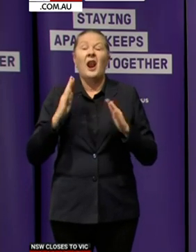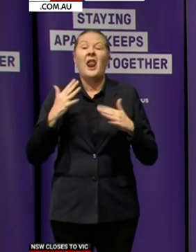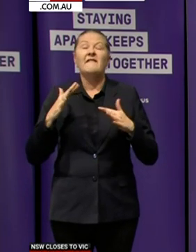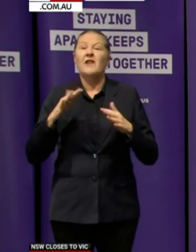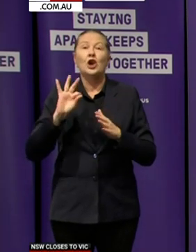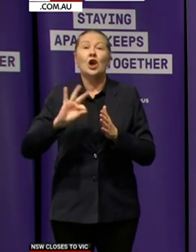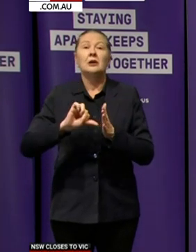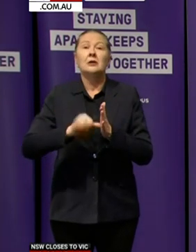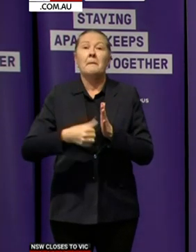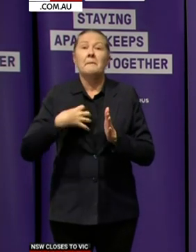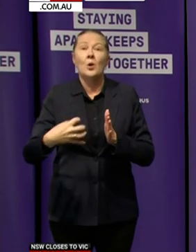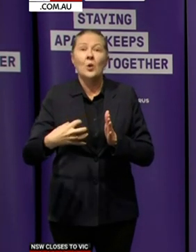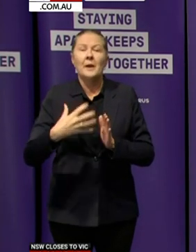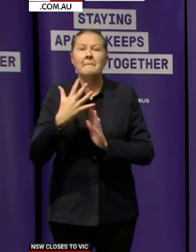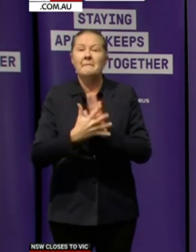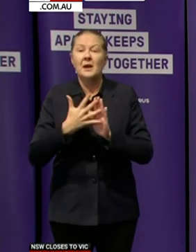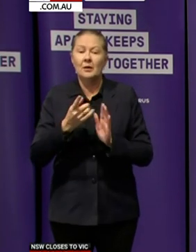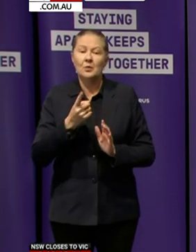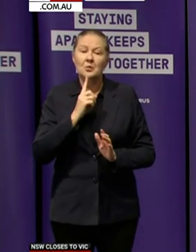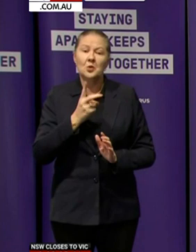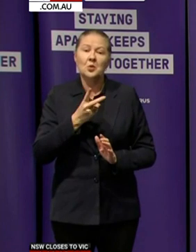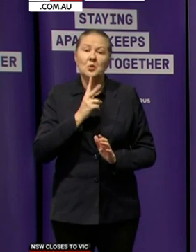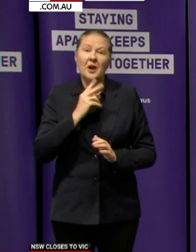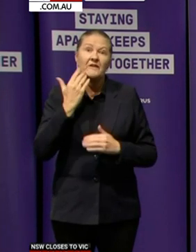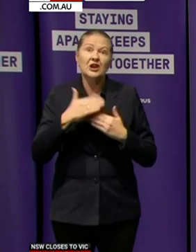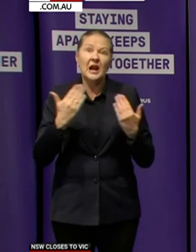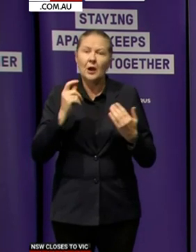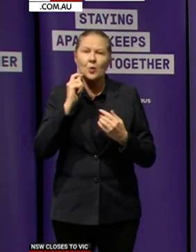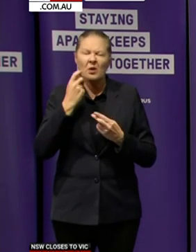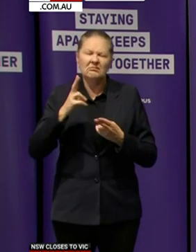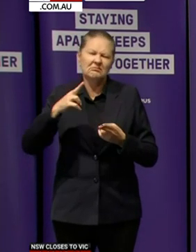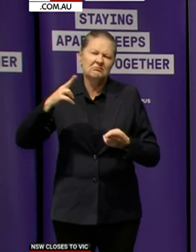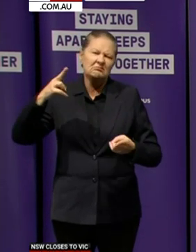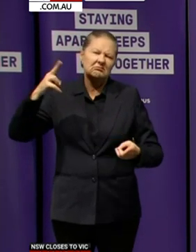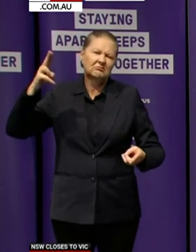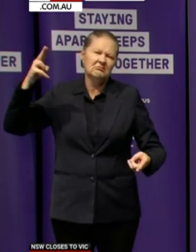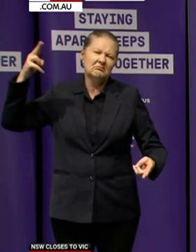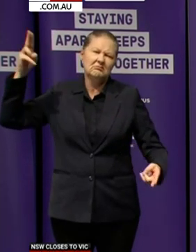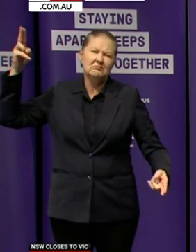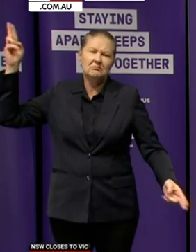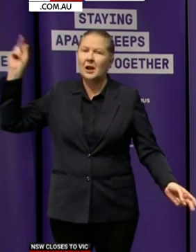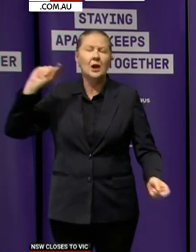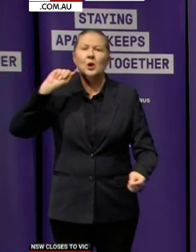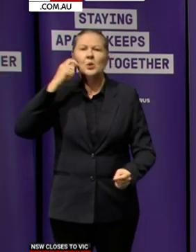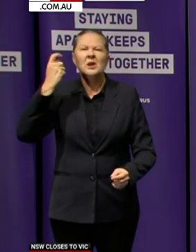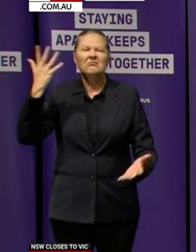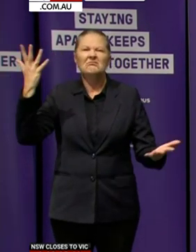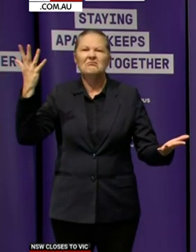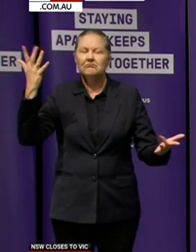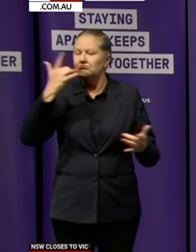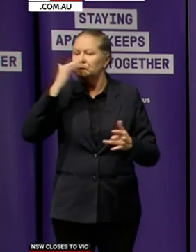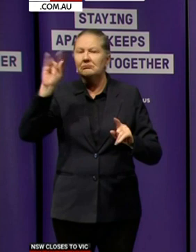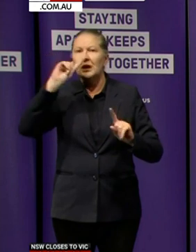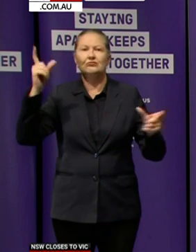it won't be a couple of hundred cases per day, it will be many more than that, and it will quickly spiral well and truly out